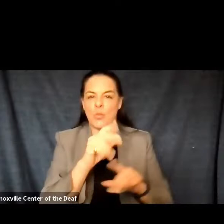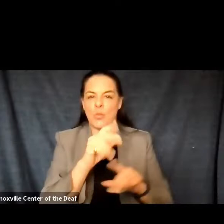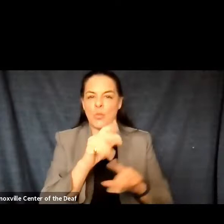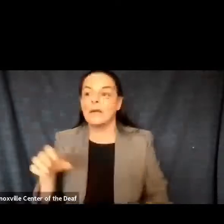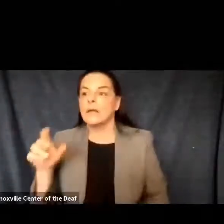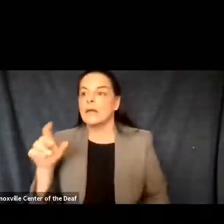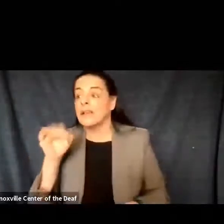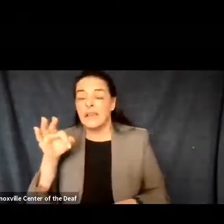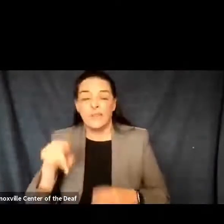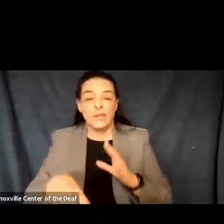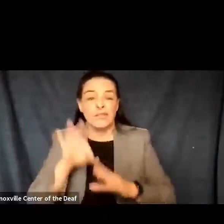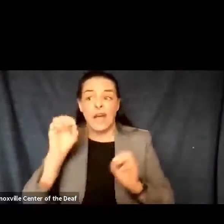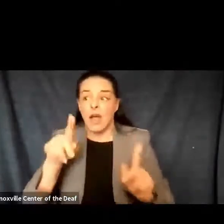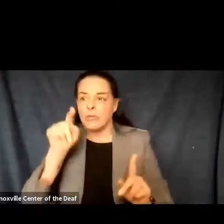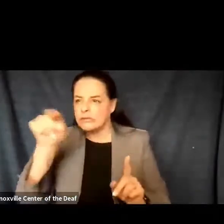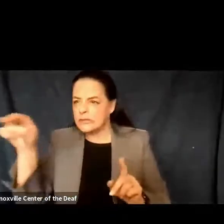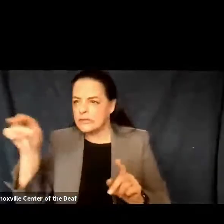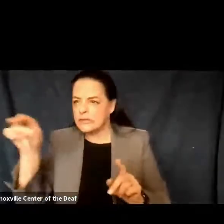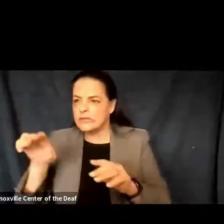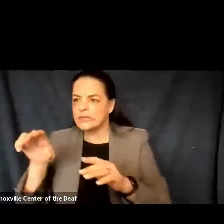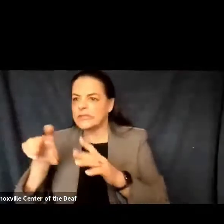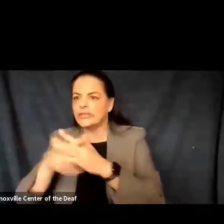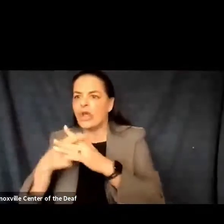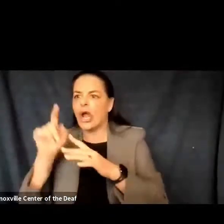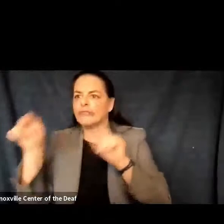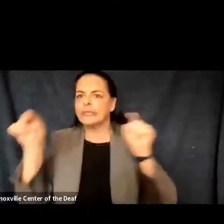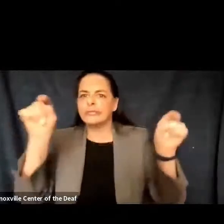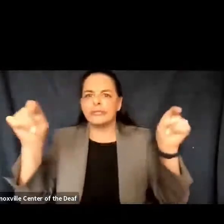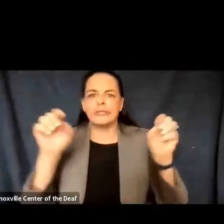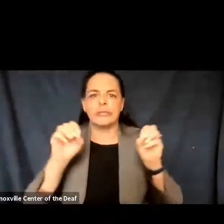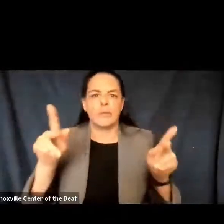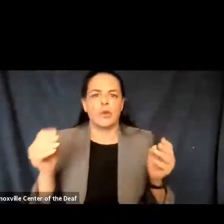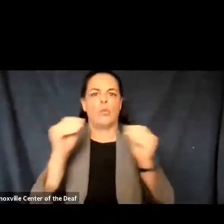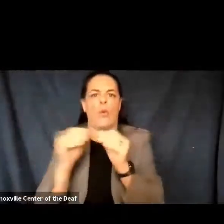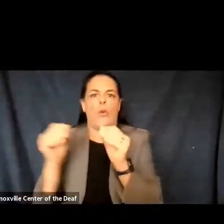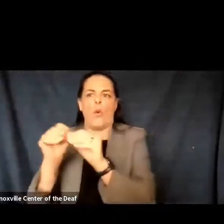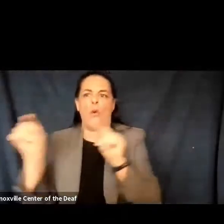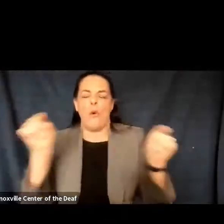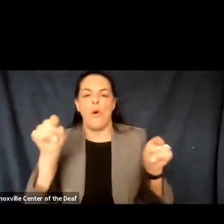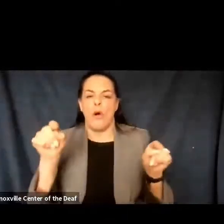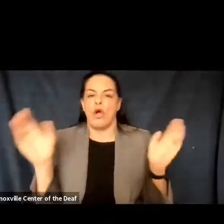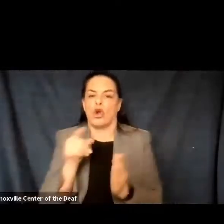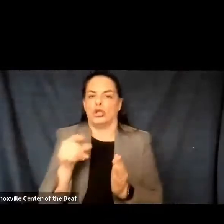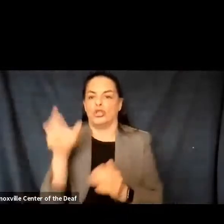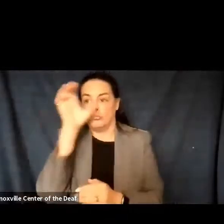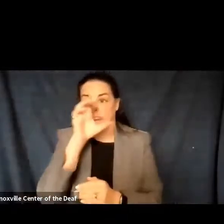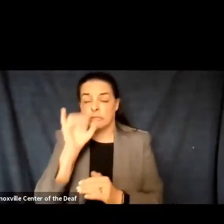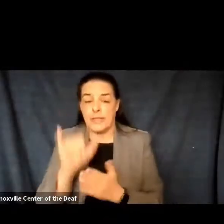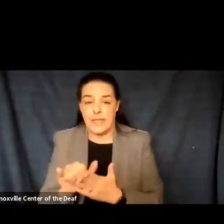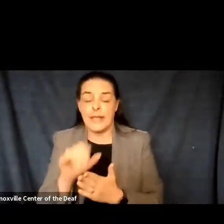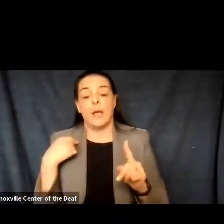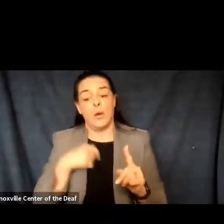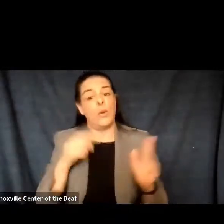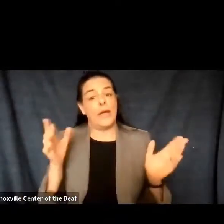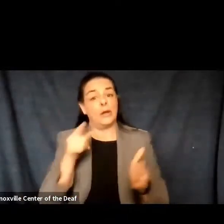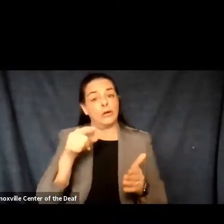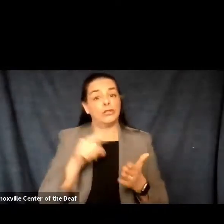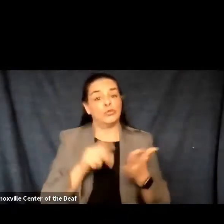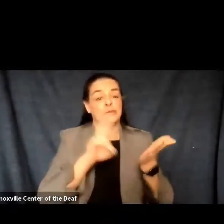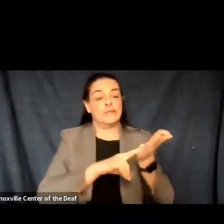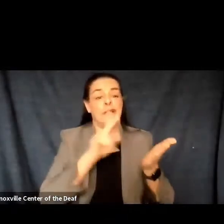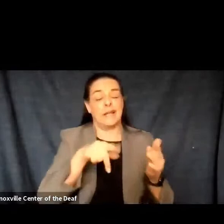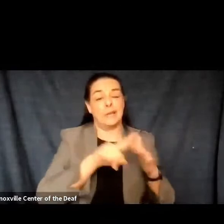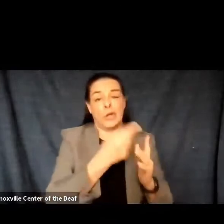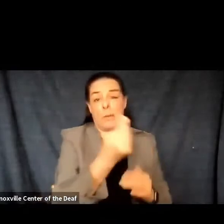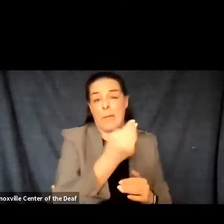begin to open up. We encourage that. And then we will encourage you to sign up starting Monday. And